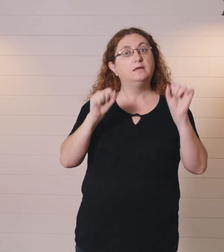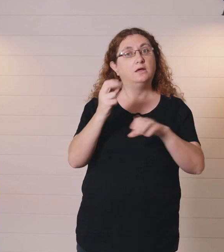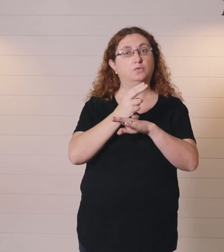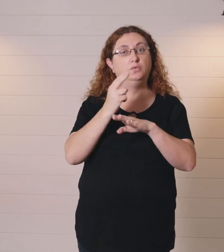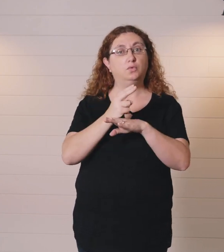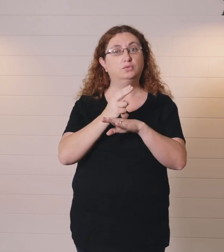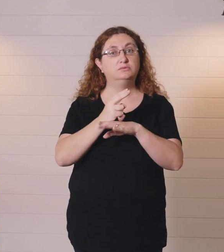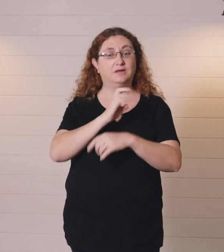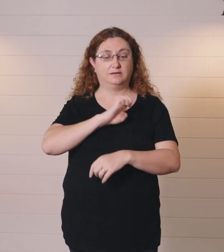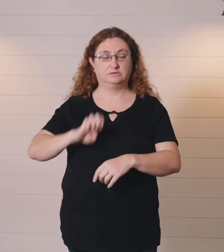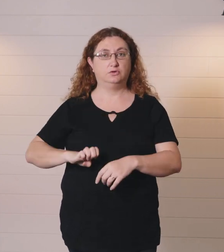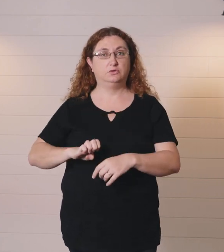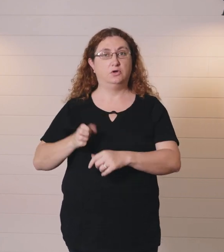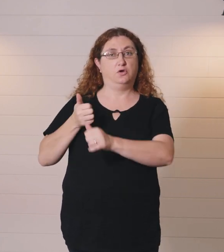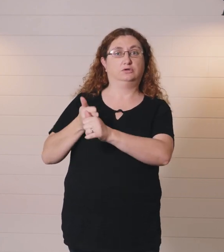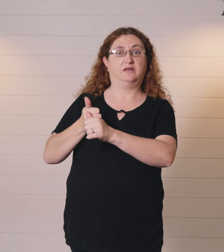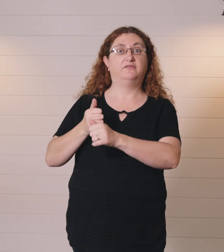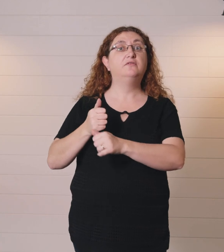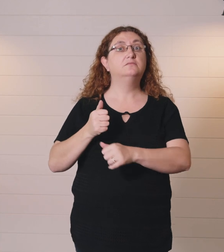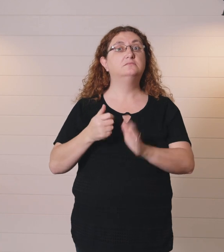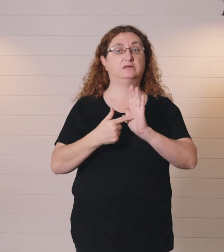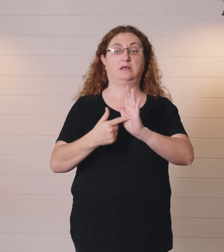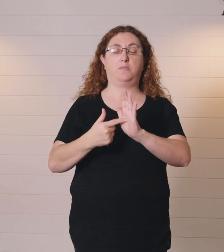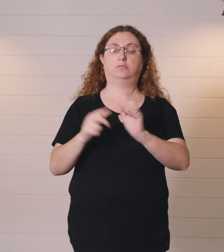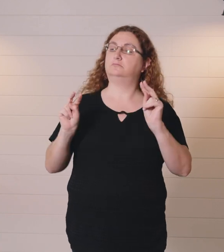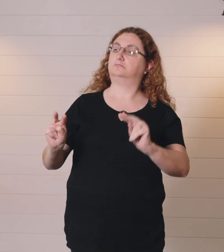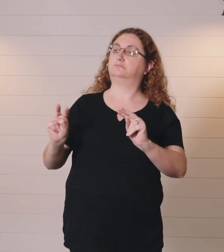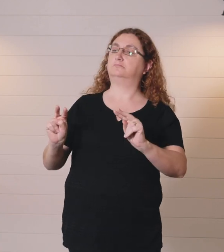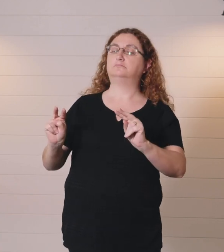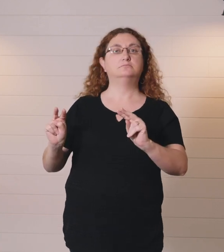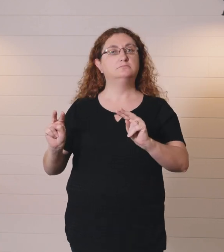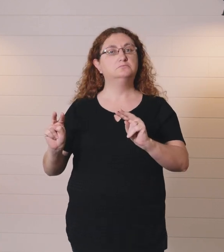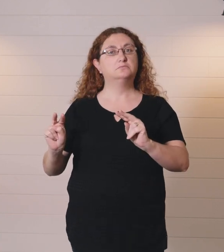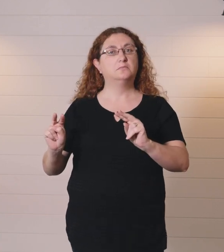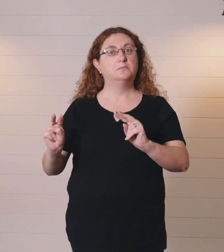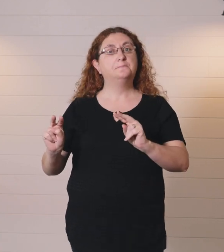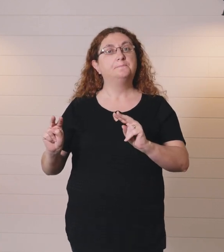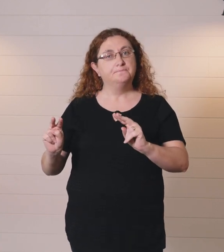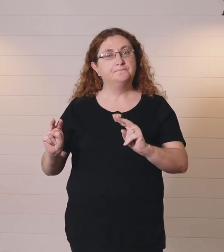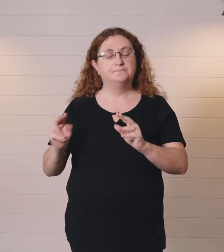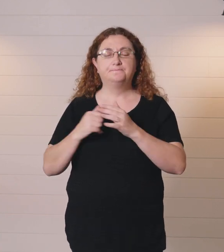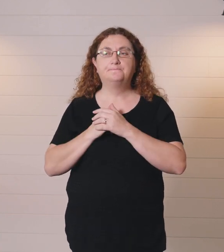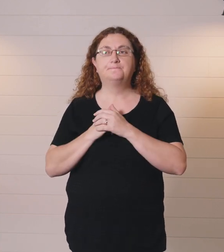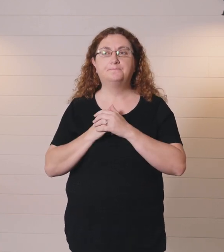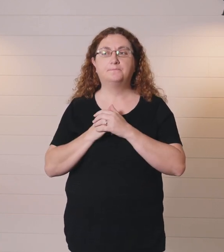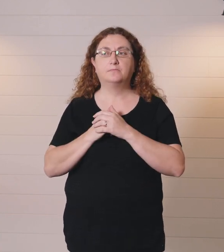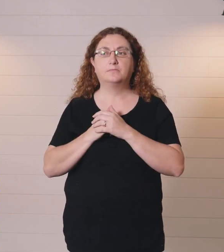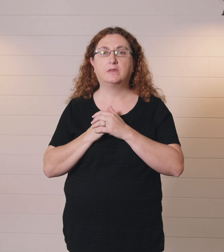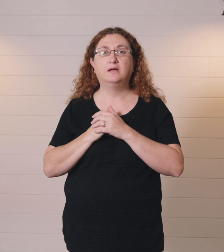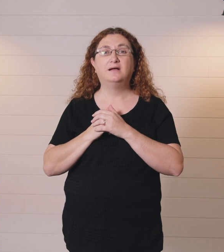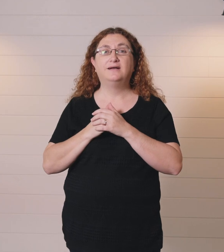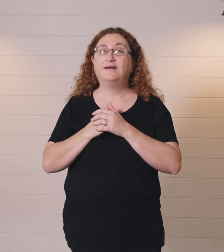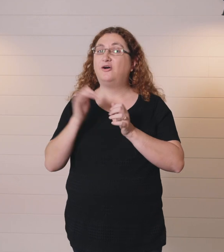an example to look at. Obviously, there are incredibly relevant questions for us in the time and place that we are